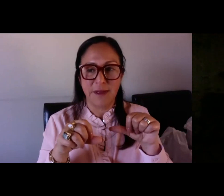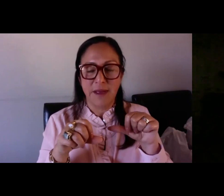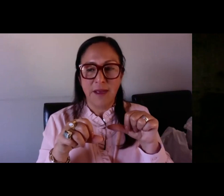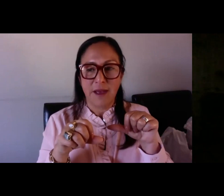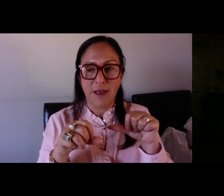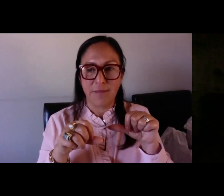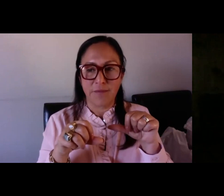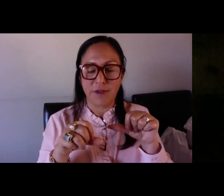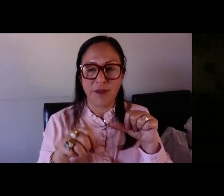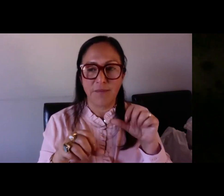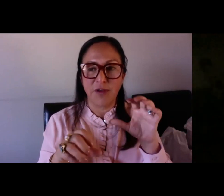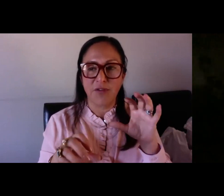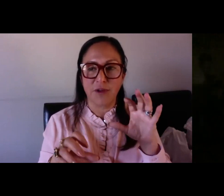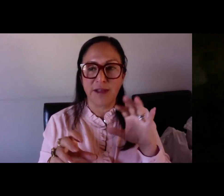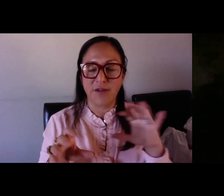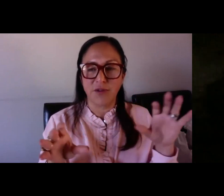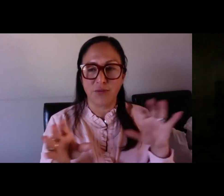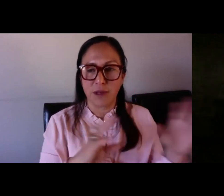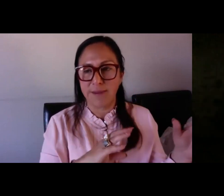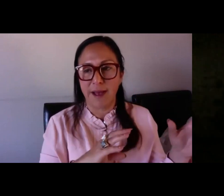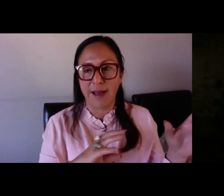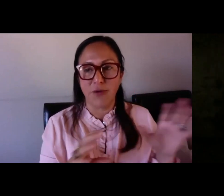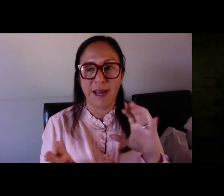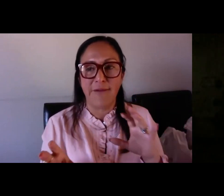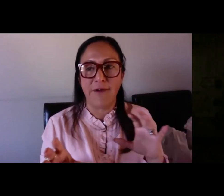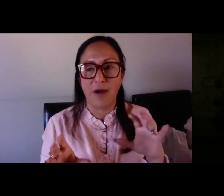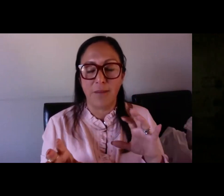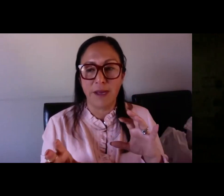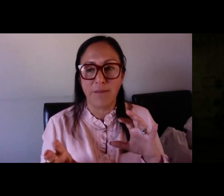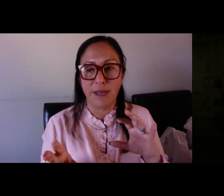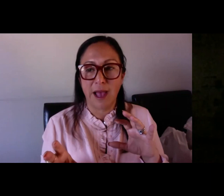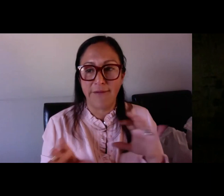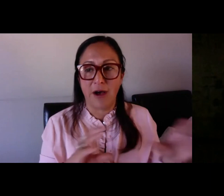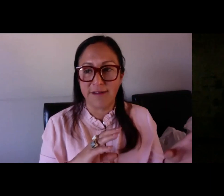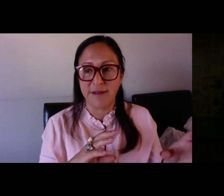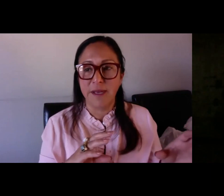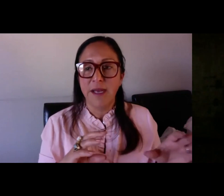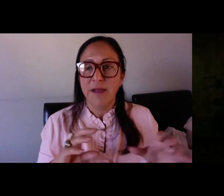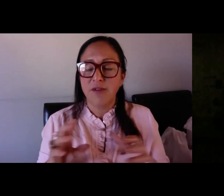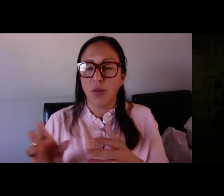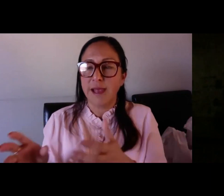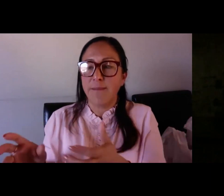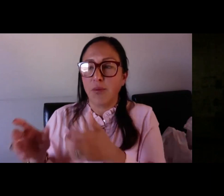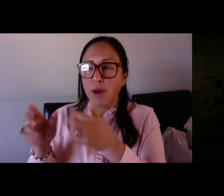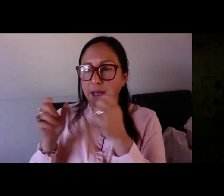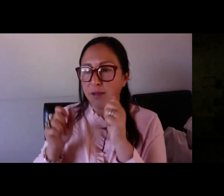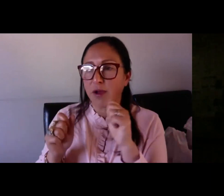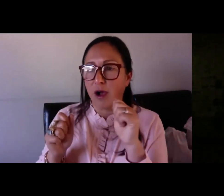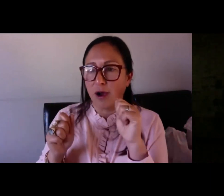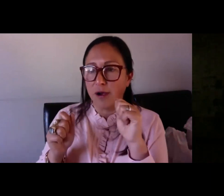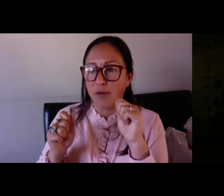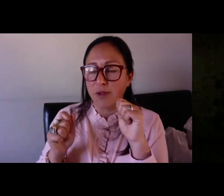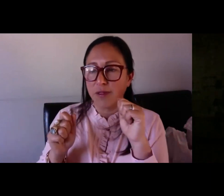system, sometimes used for kids who's really behind or may have have autism. So when they bring you